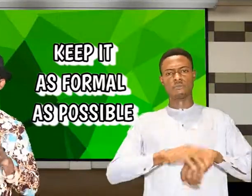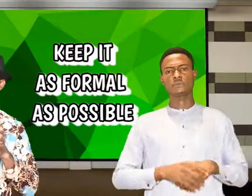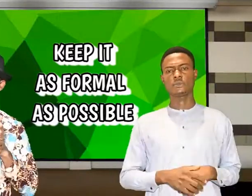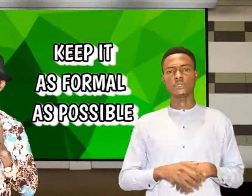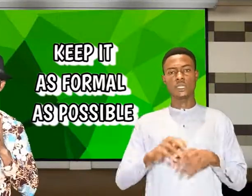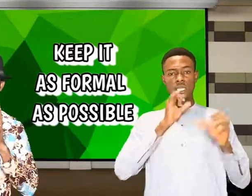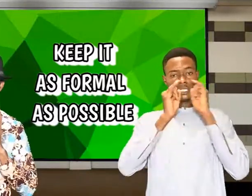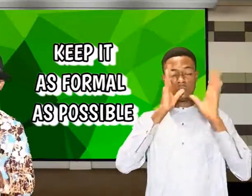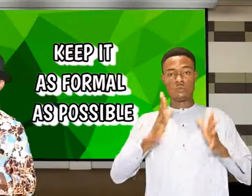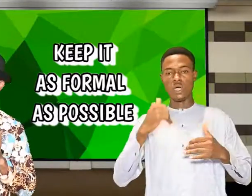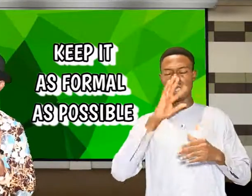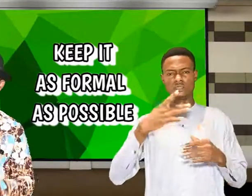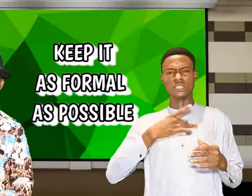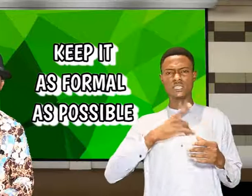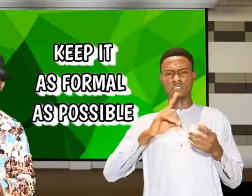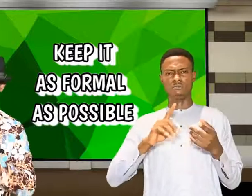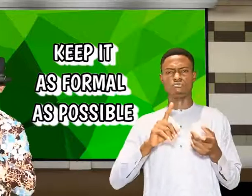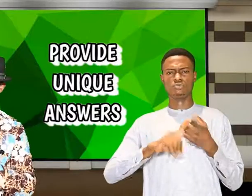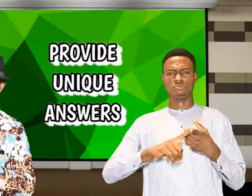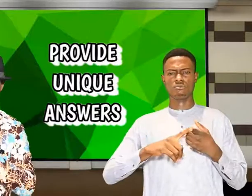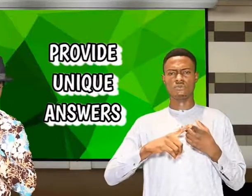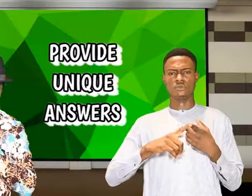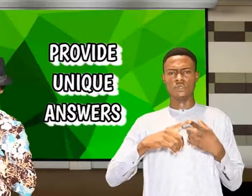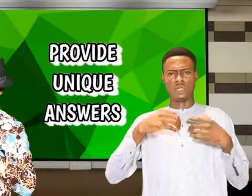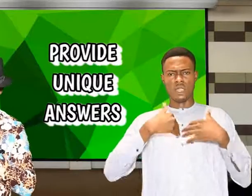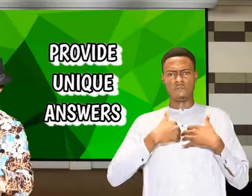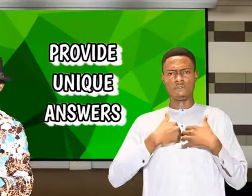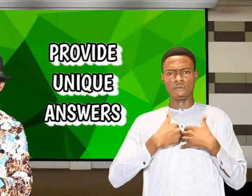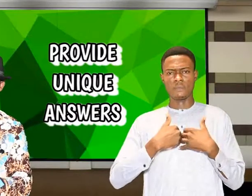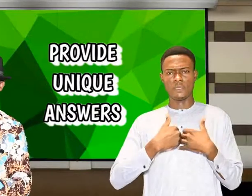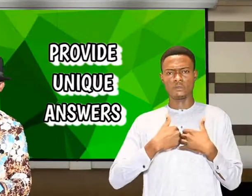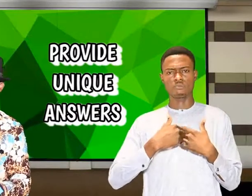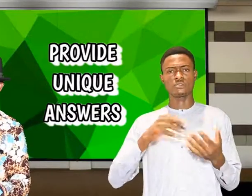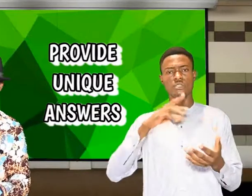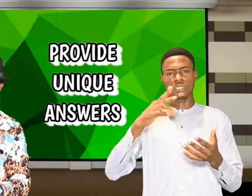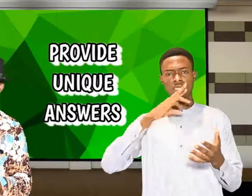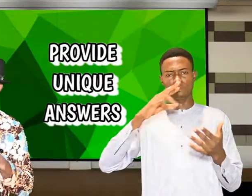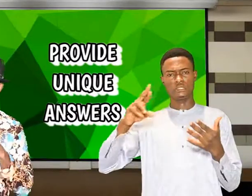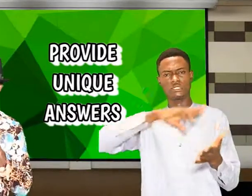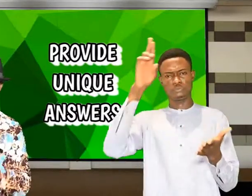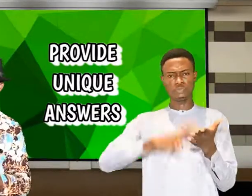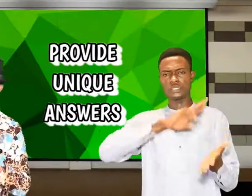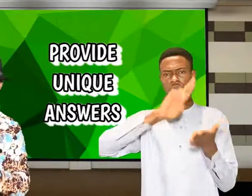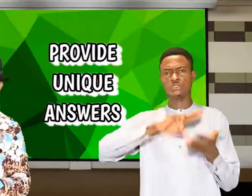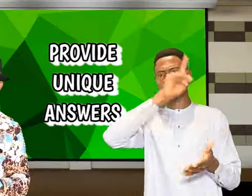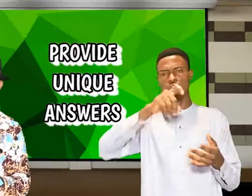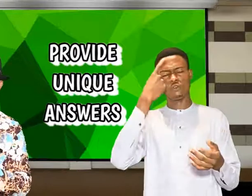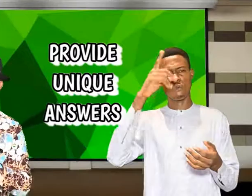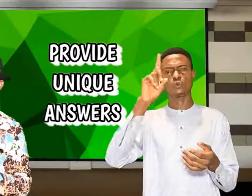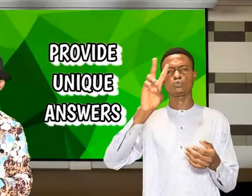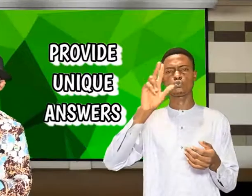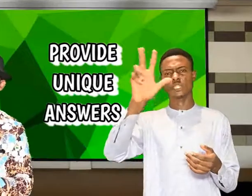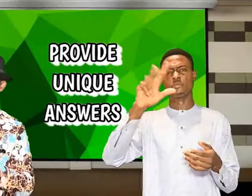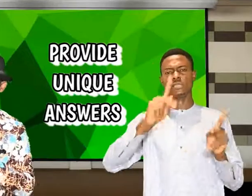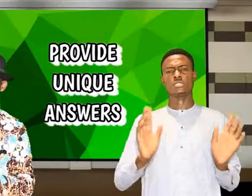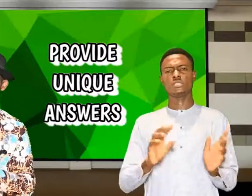Interviewers are likely to have a jam-packed schedule. Sometimes, having to repeat the same question over and over for 2-3 persons really